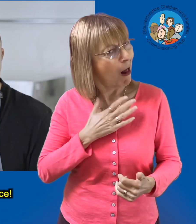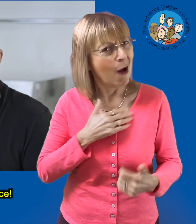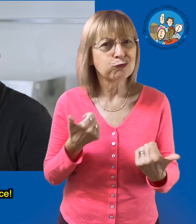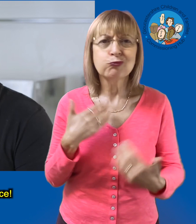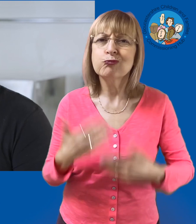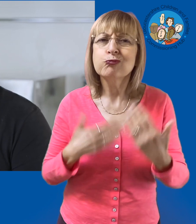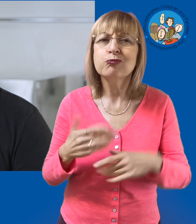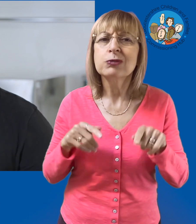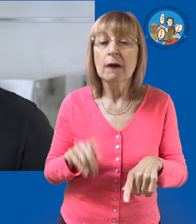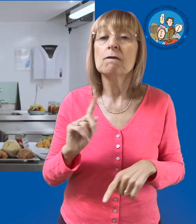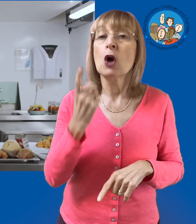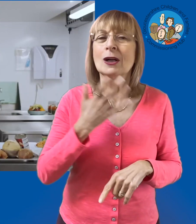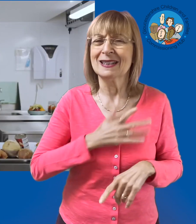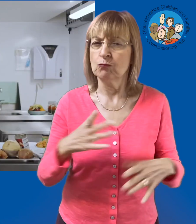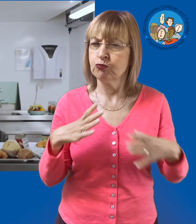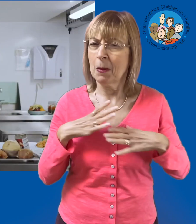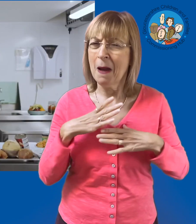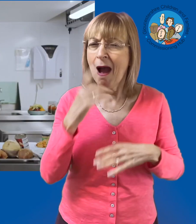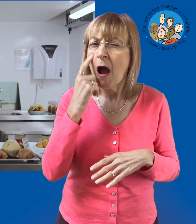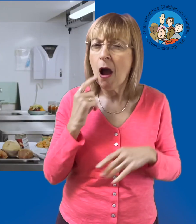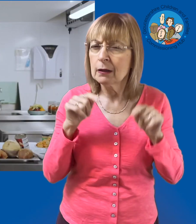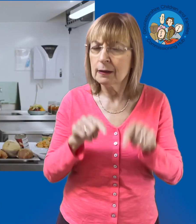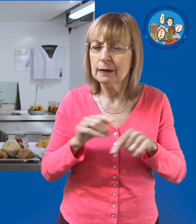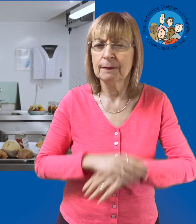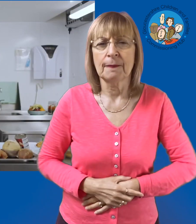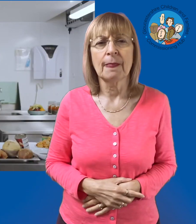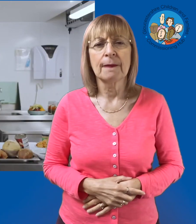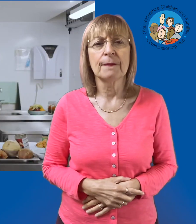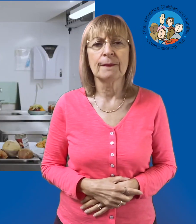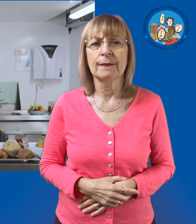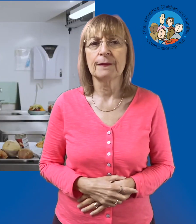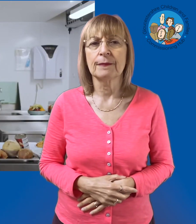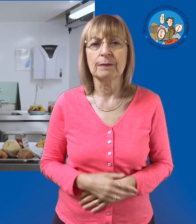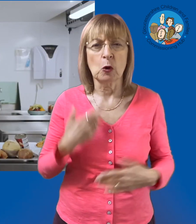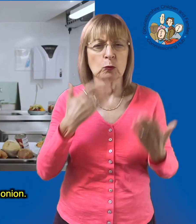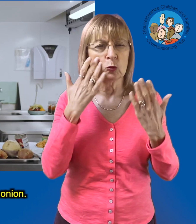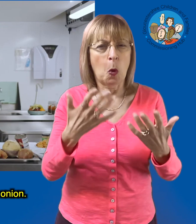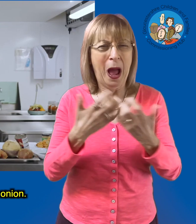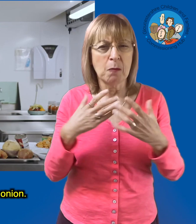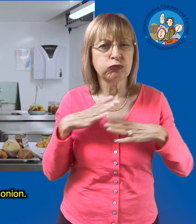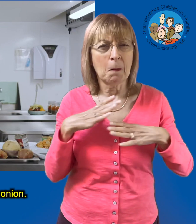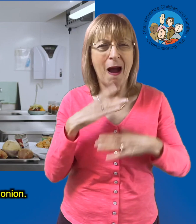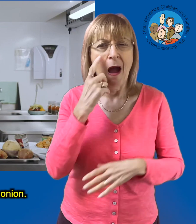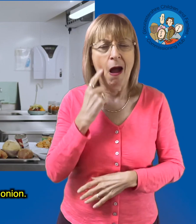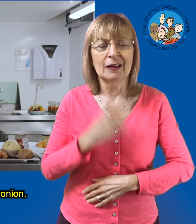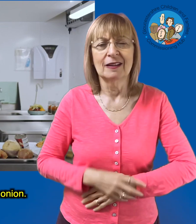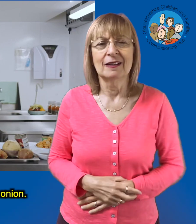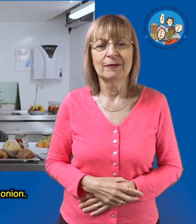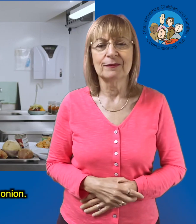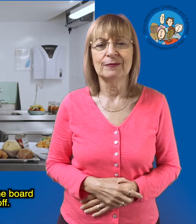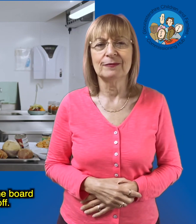happy experience. So the first thing we need to do is to prepare some of the onions. So I'm going to show you how to prepare an